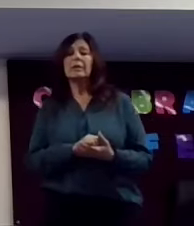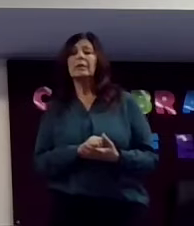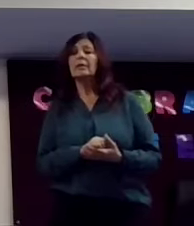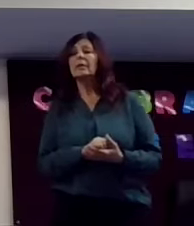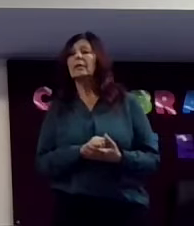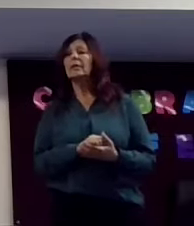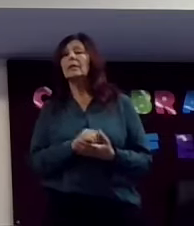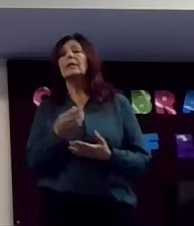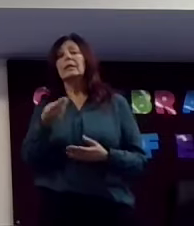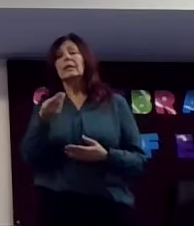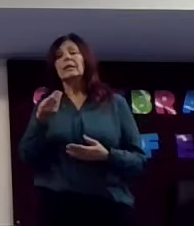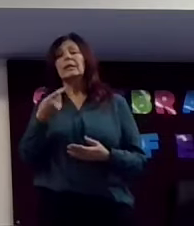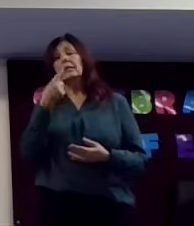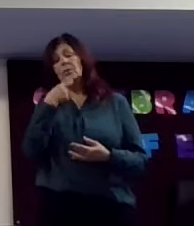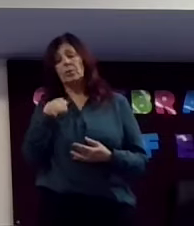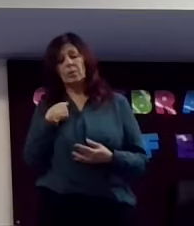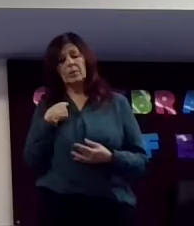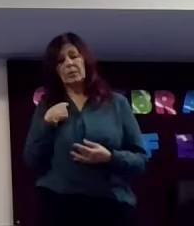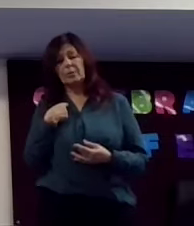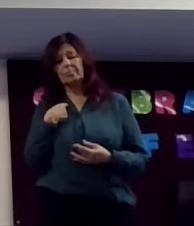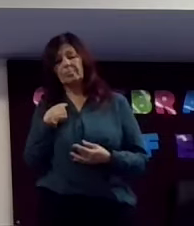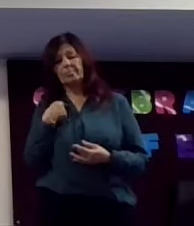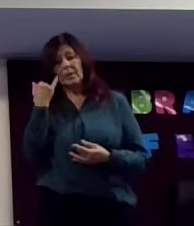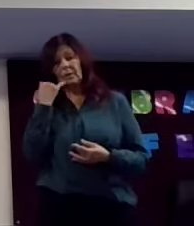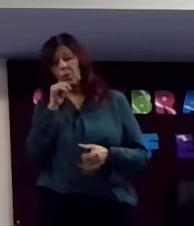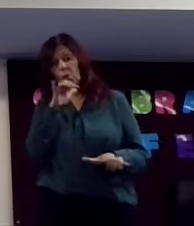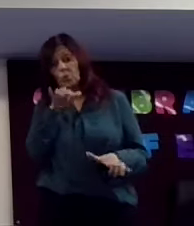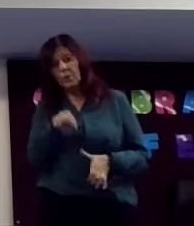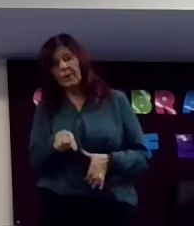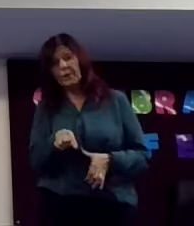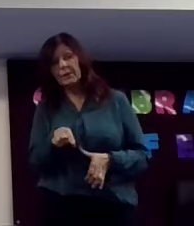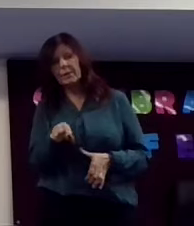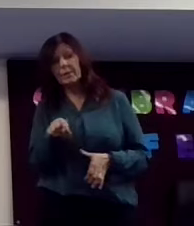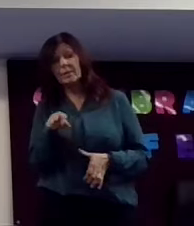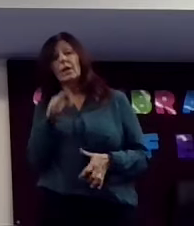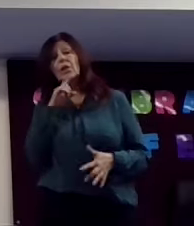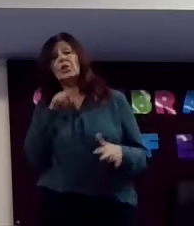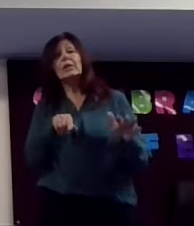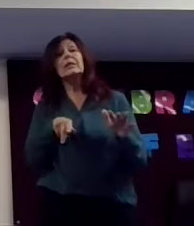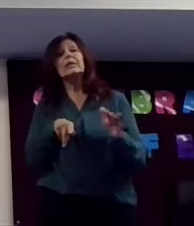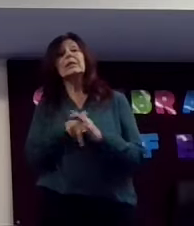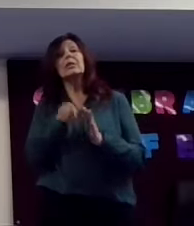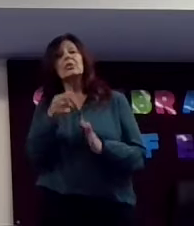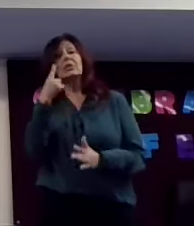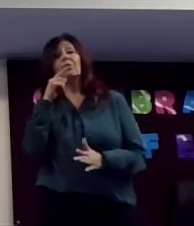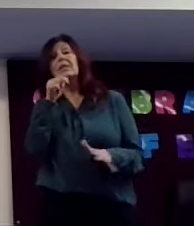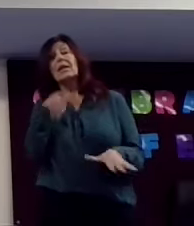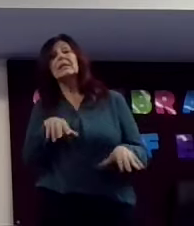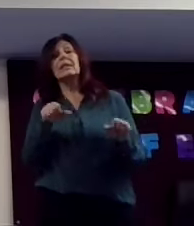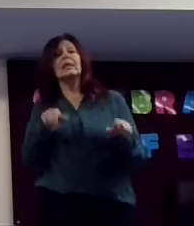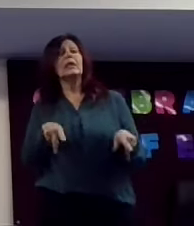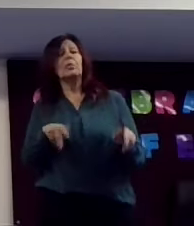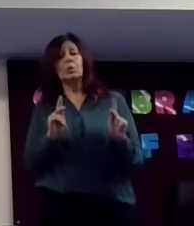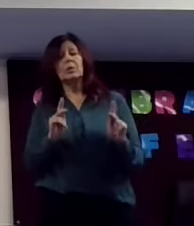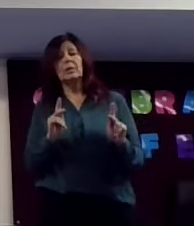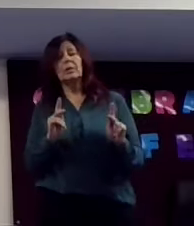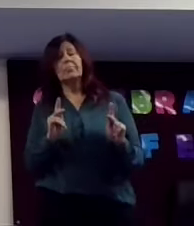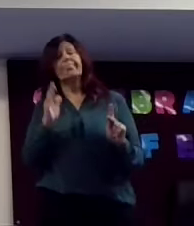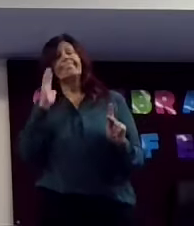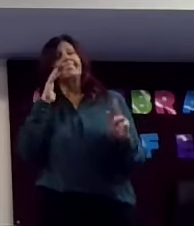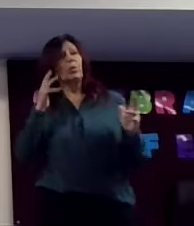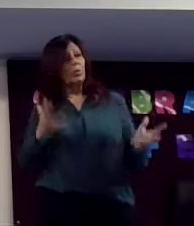now. And they gave me the line I usually give them. If you don't do this, are you going to kick yourself in the butt for not taking this opportunity? And I said,